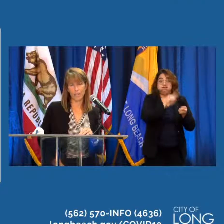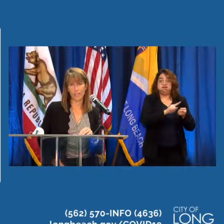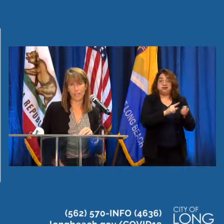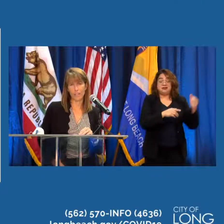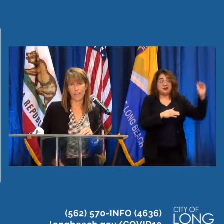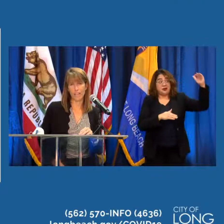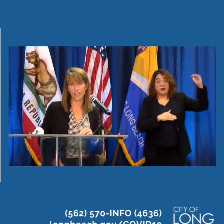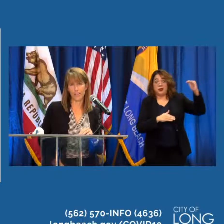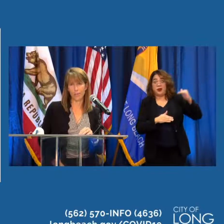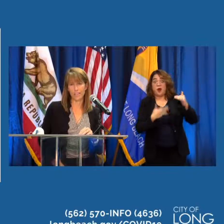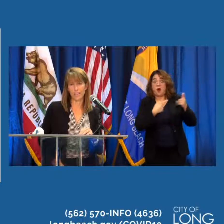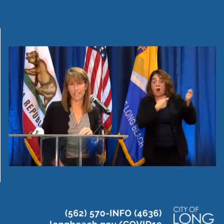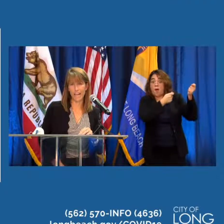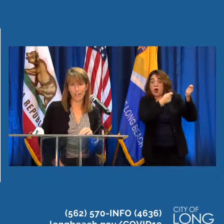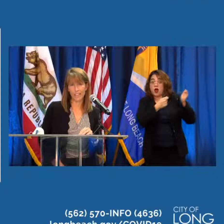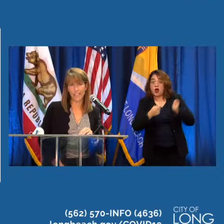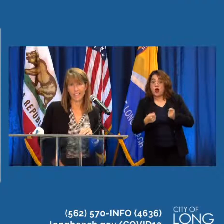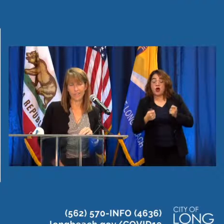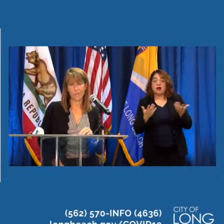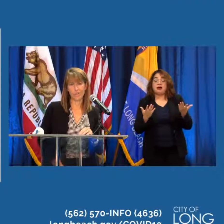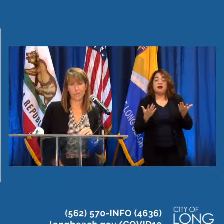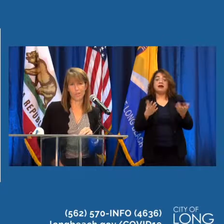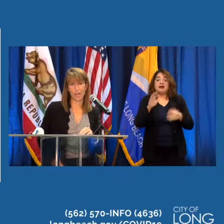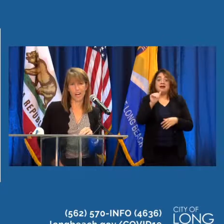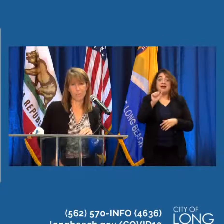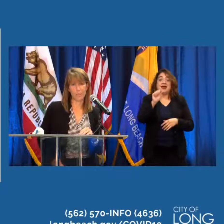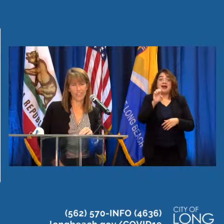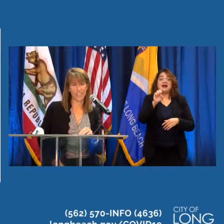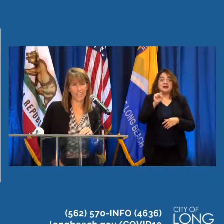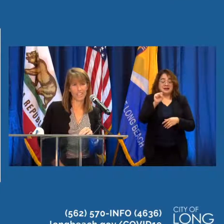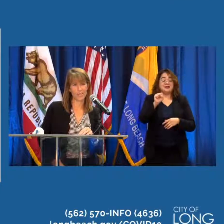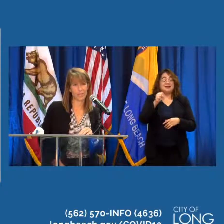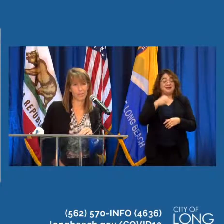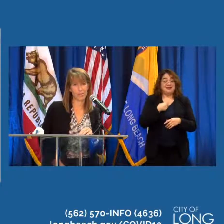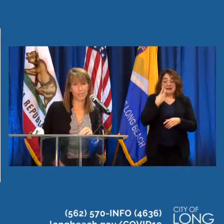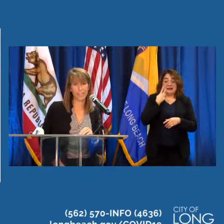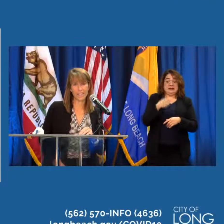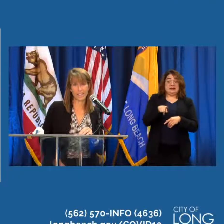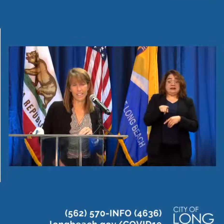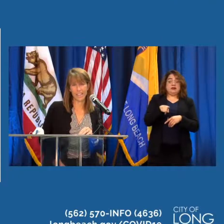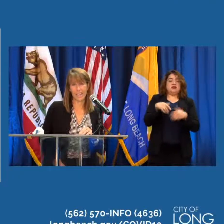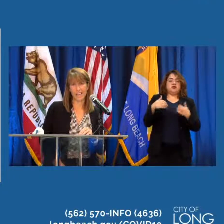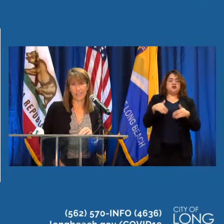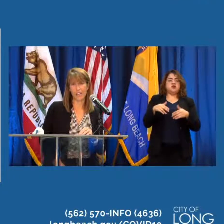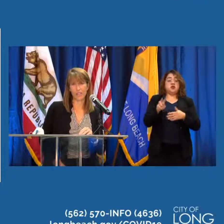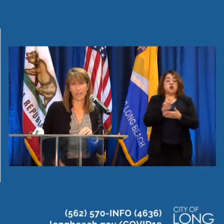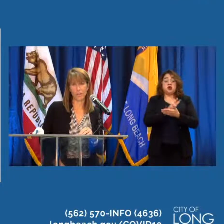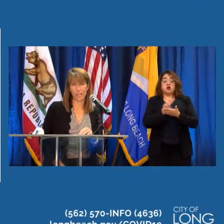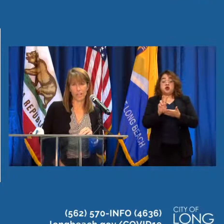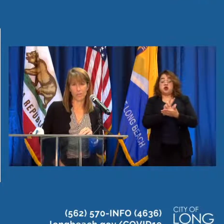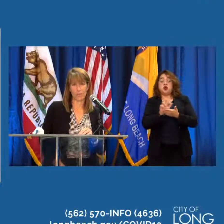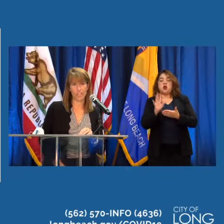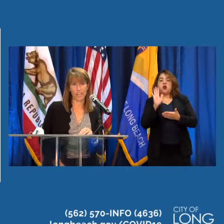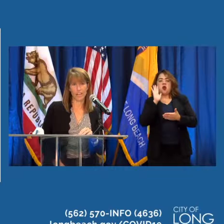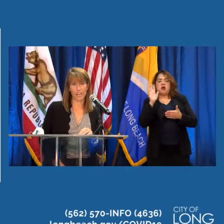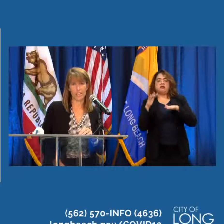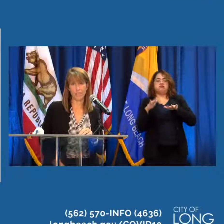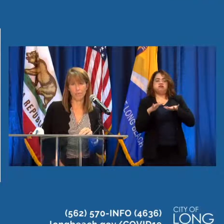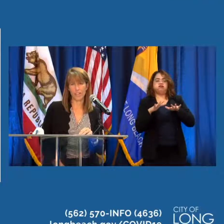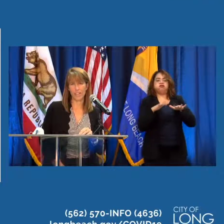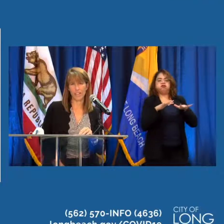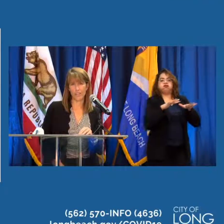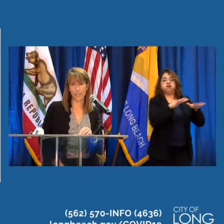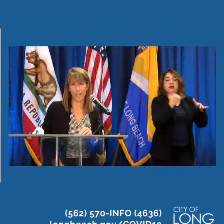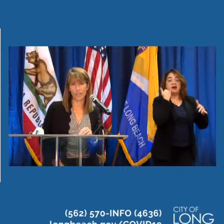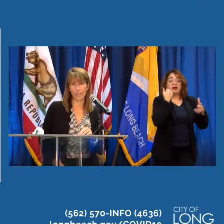cases, because what the cases that we see now is what shows up in our hospitals in the next 2 to 3 weeks. And that's also, as we're looking at our